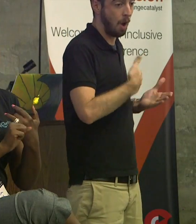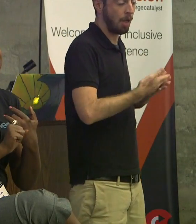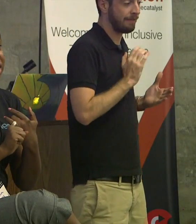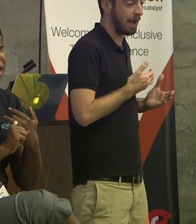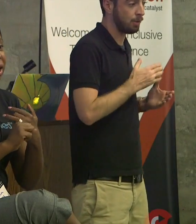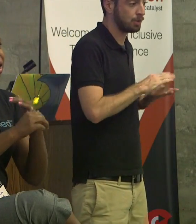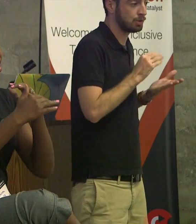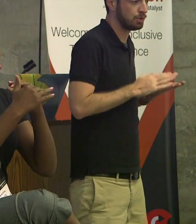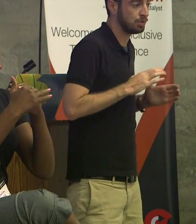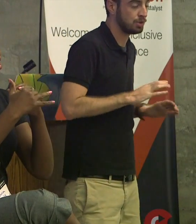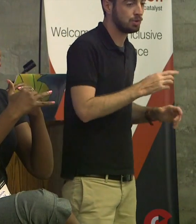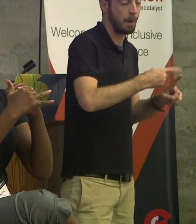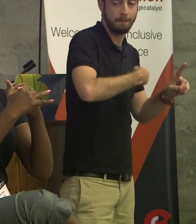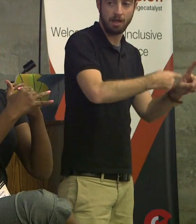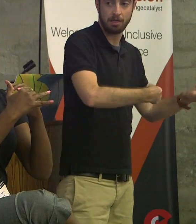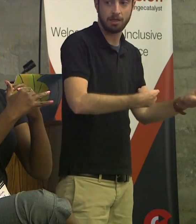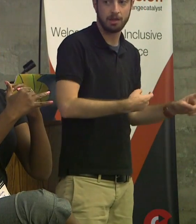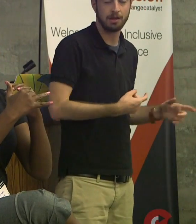a monthly,